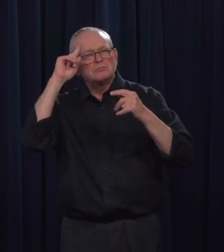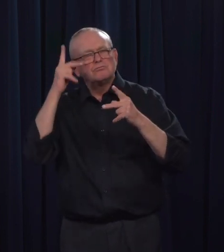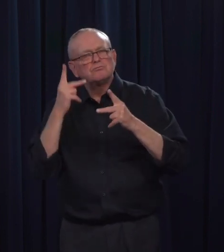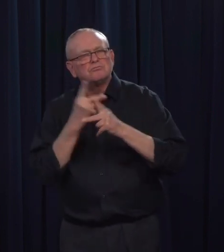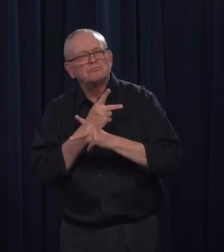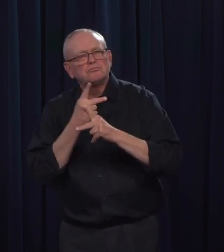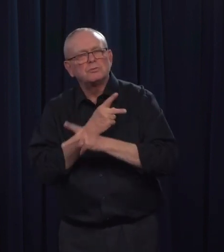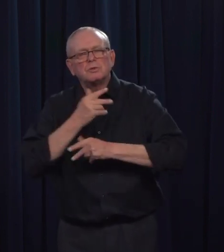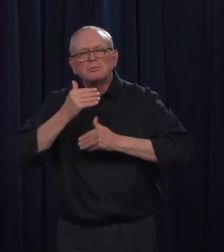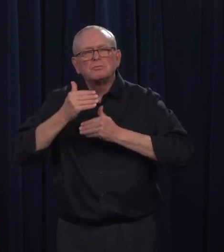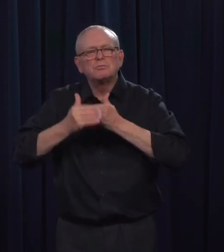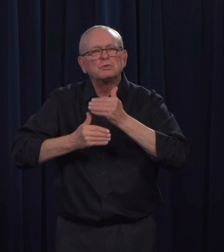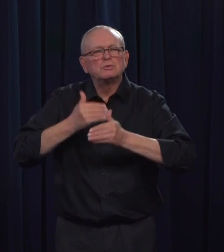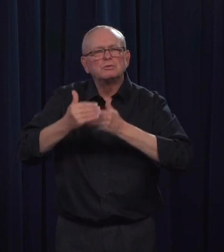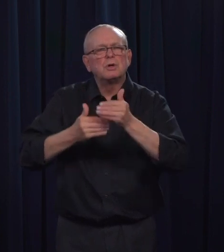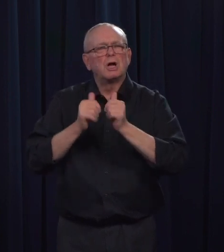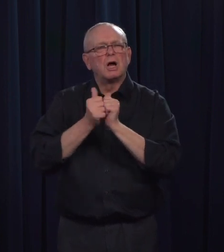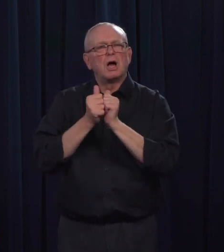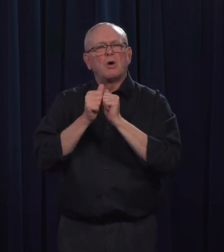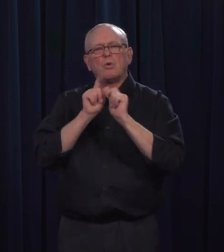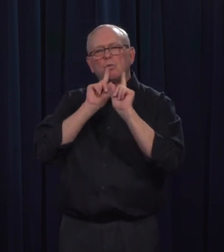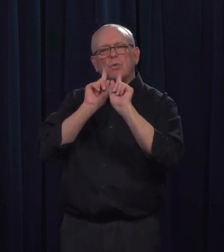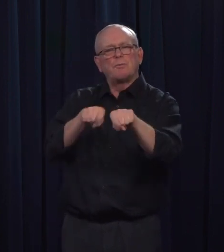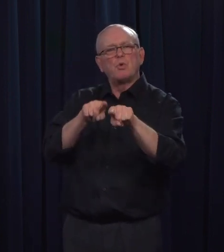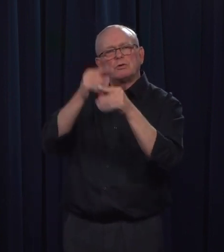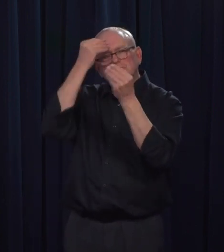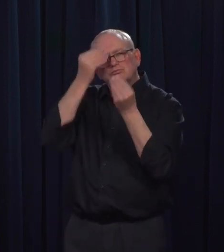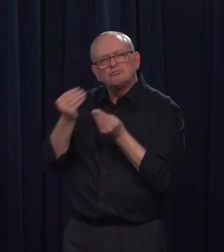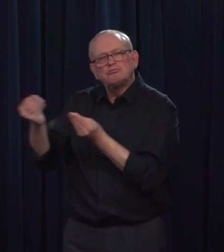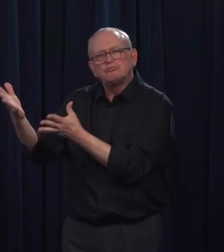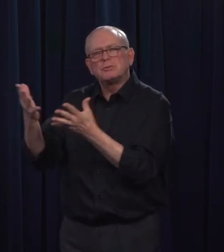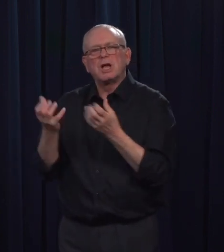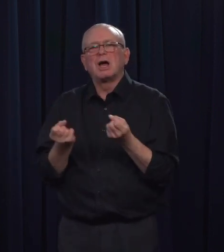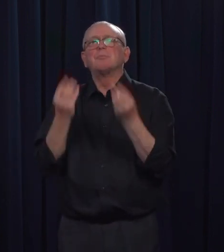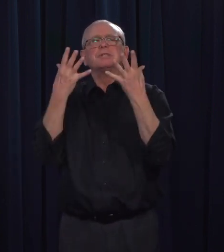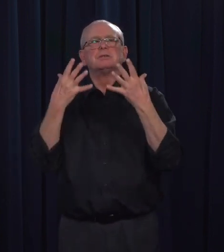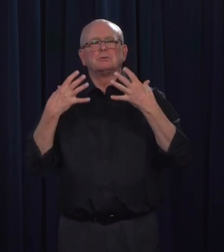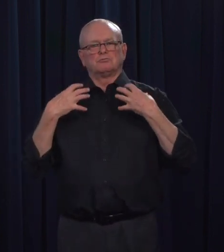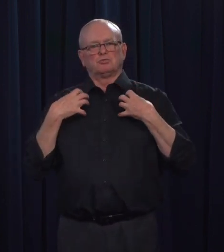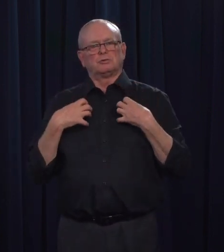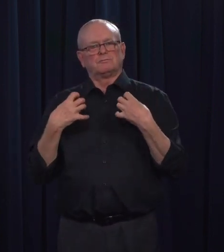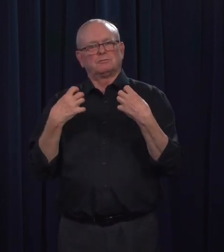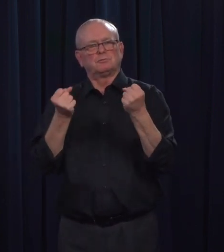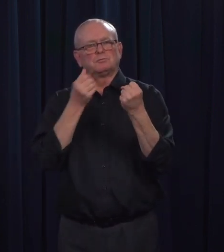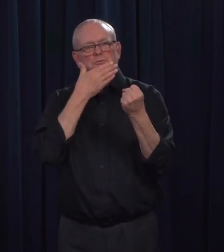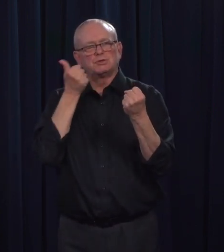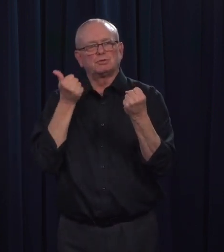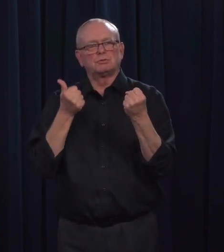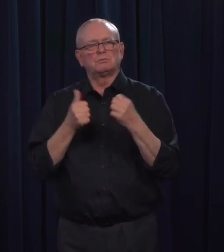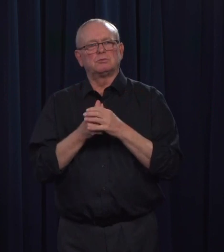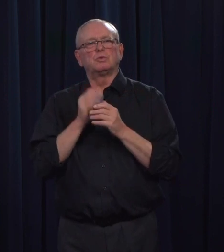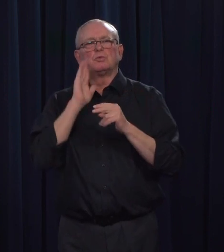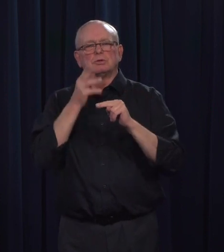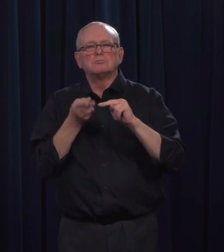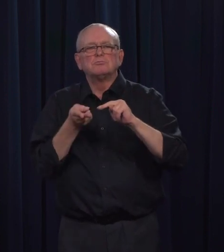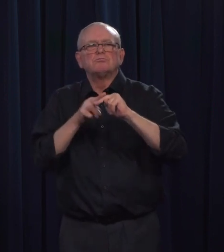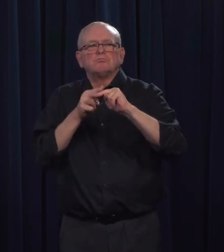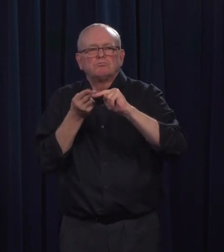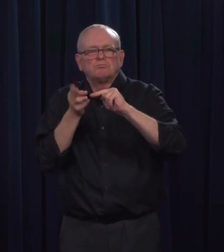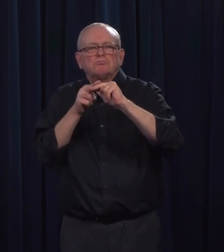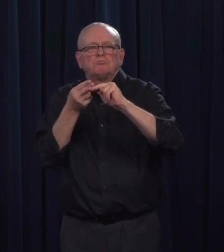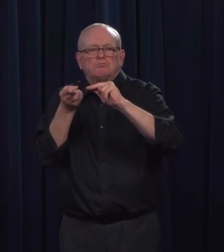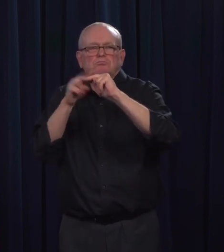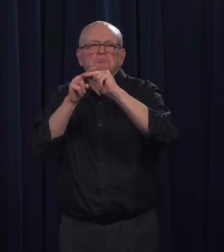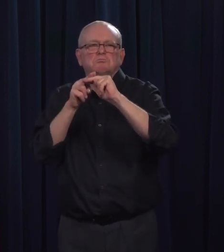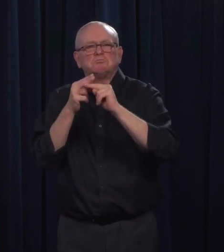reporting recovered cases, and we expect that this number will increase in the coming days. We continue to confirm new cases in